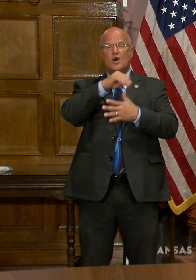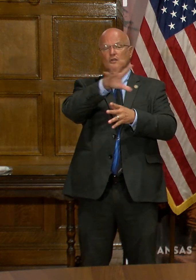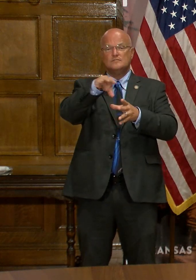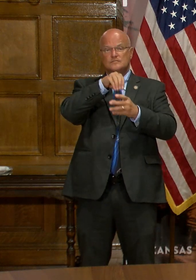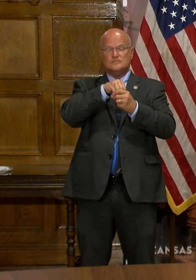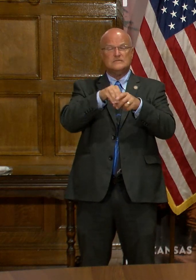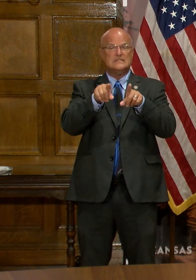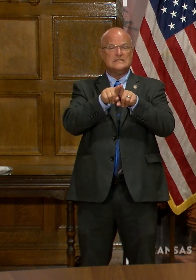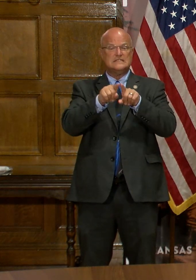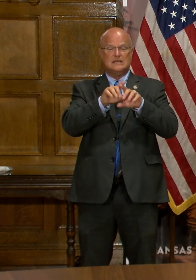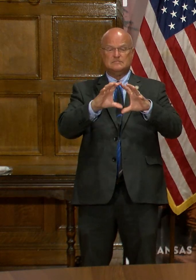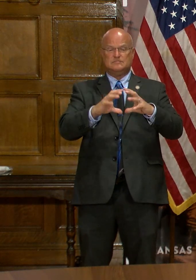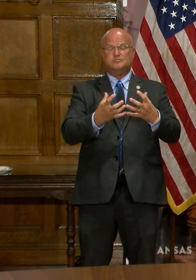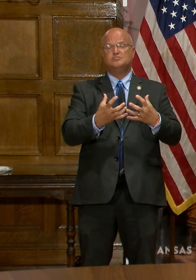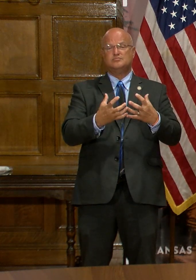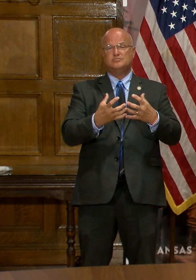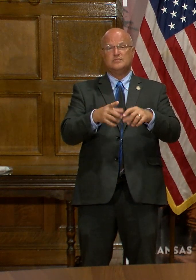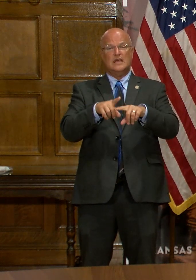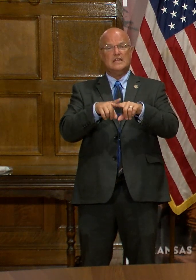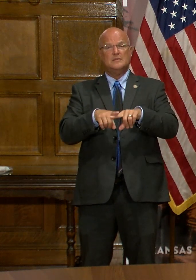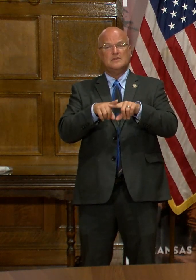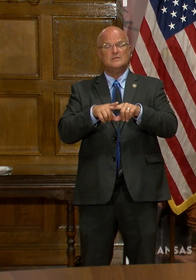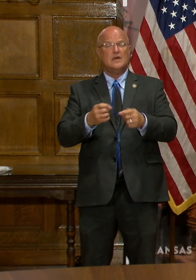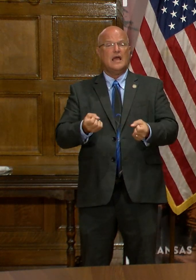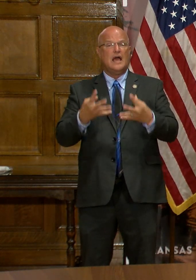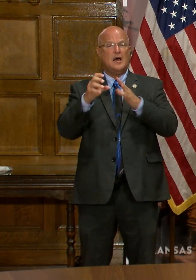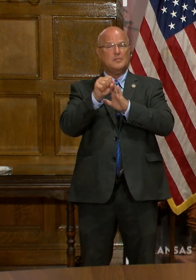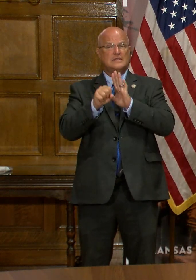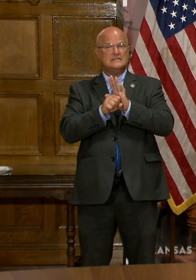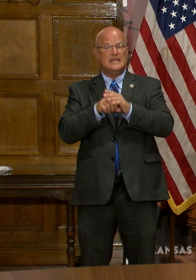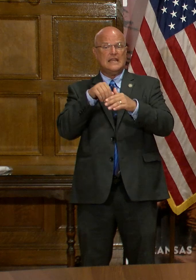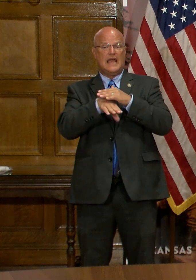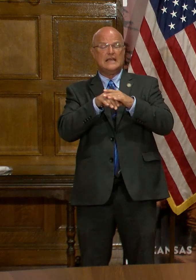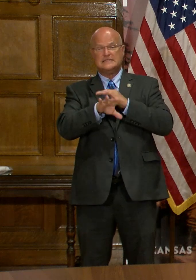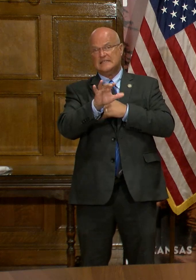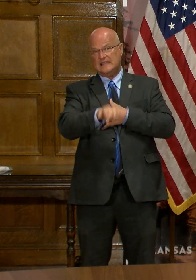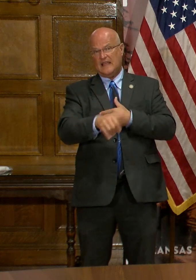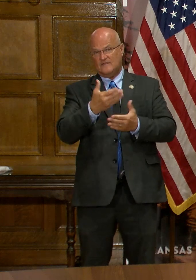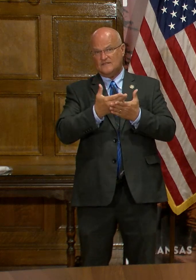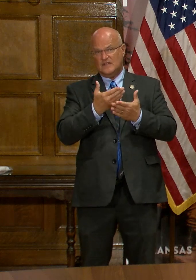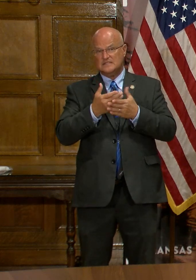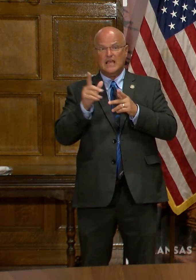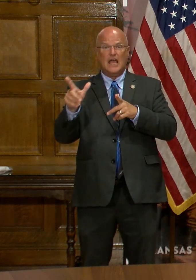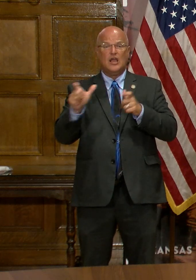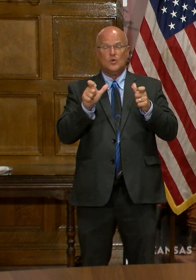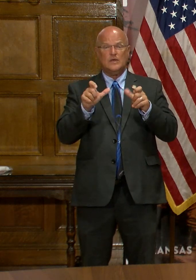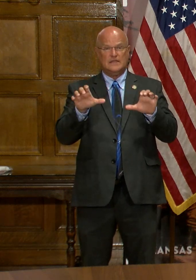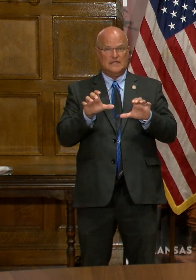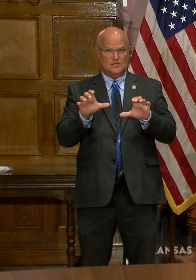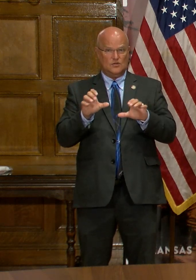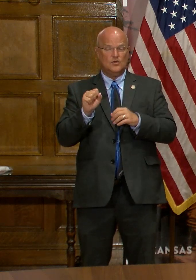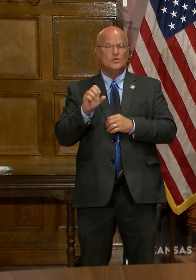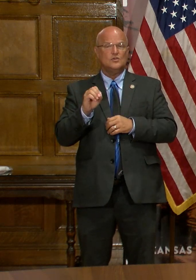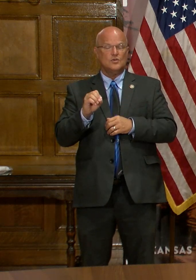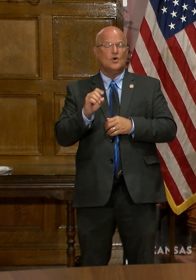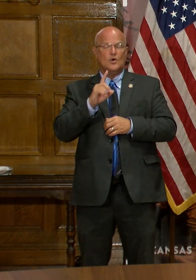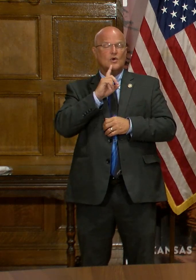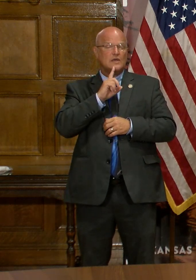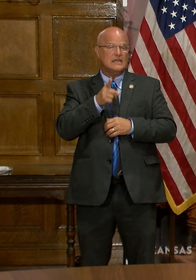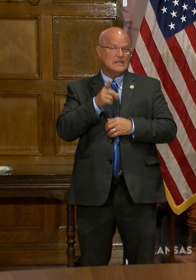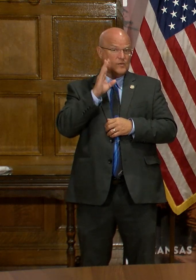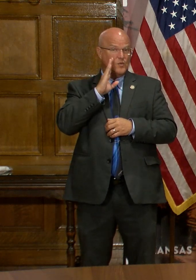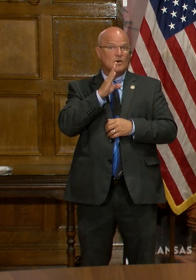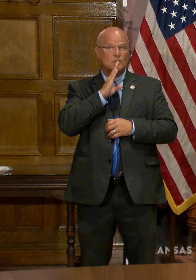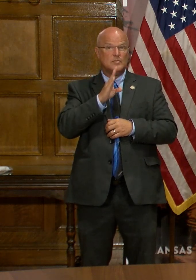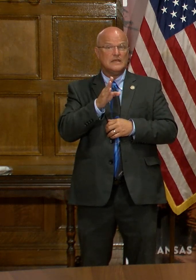of that same pool, and it depends upon how many states access those funds and how quickly they do. So it